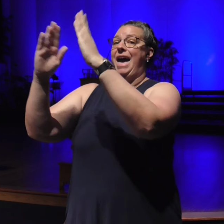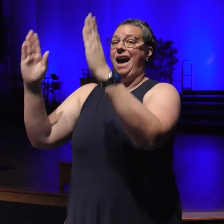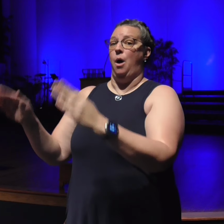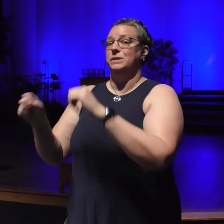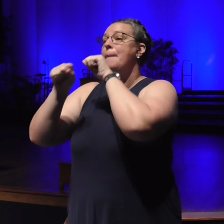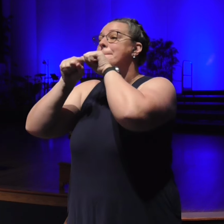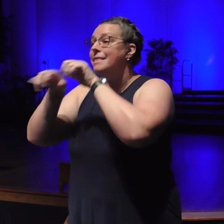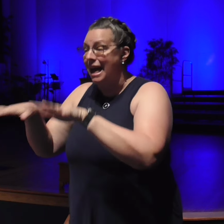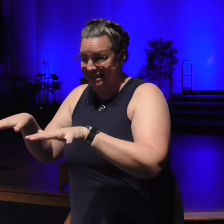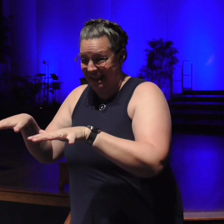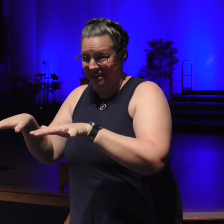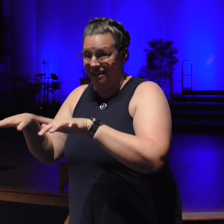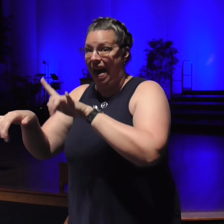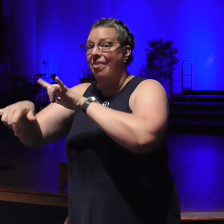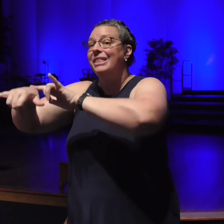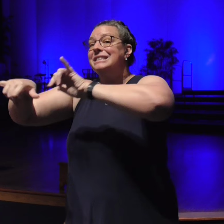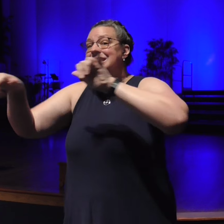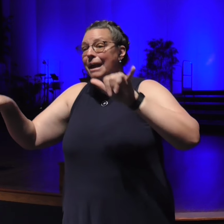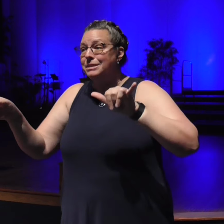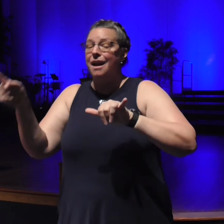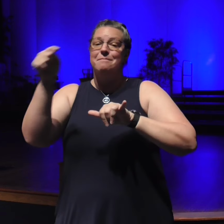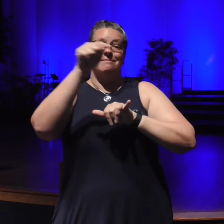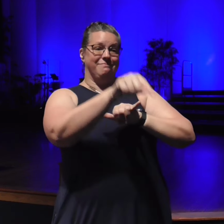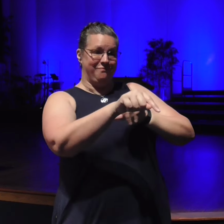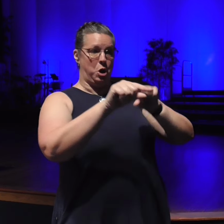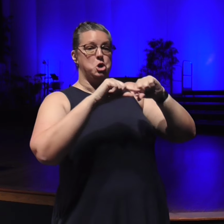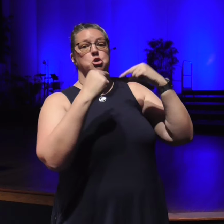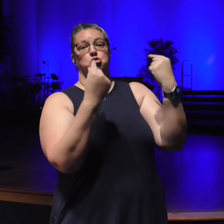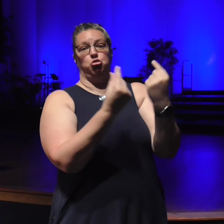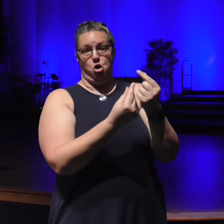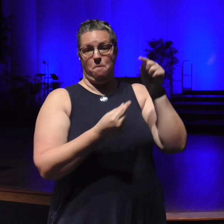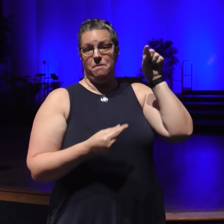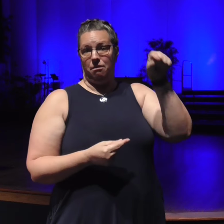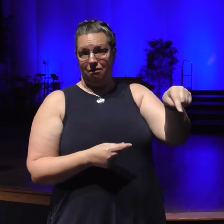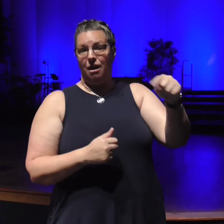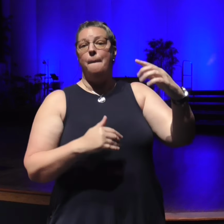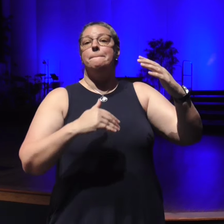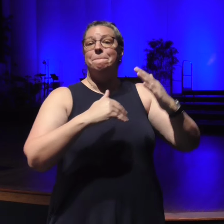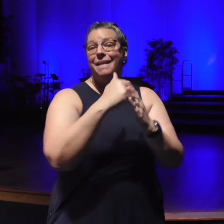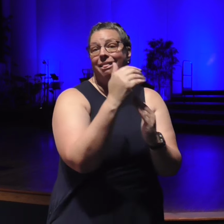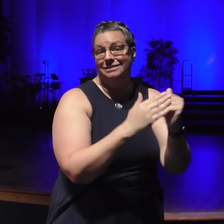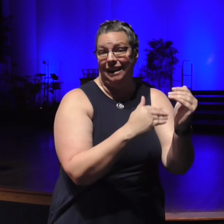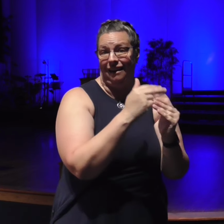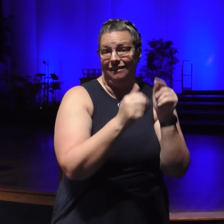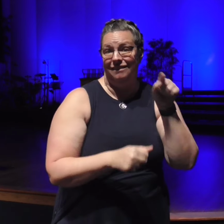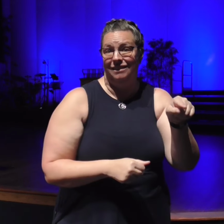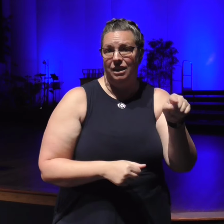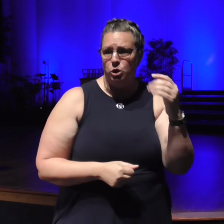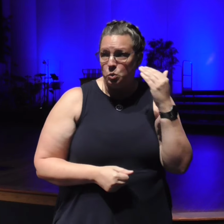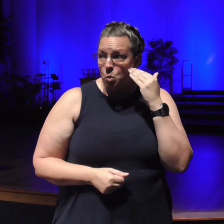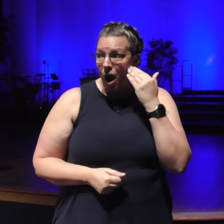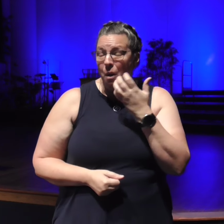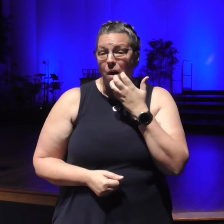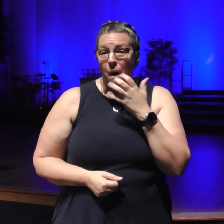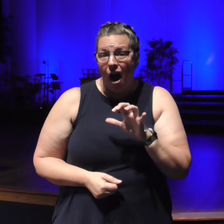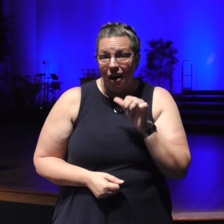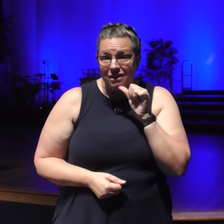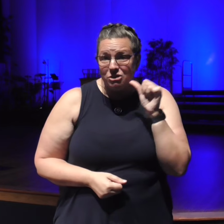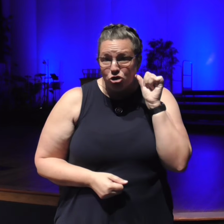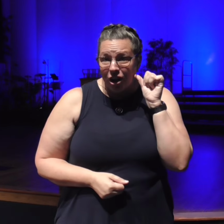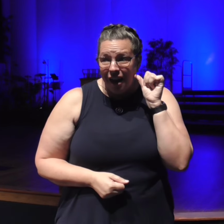at the same time, there were a group of people doing a build. Do you know how hot it was